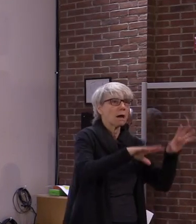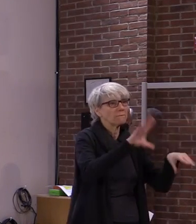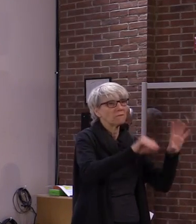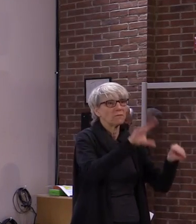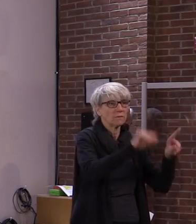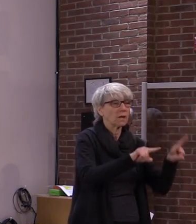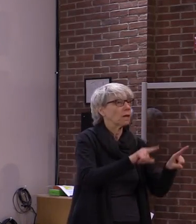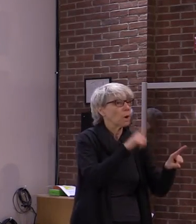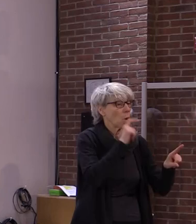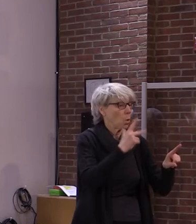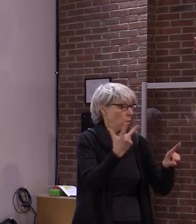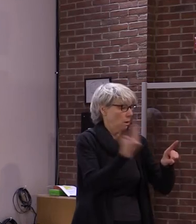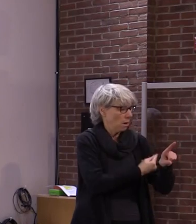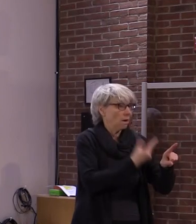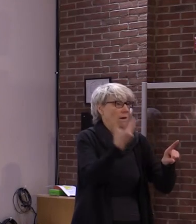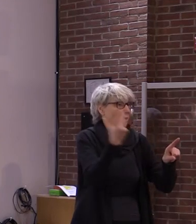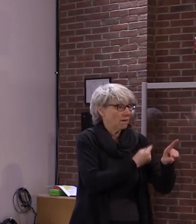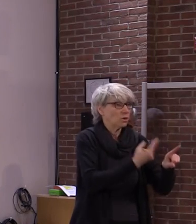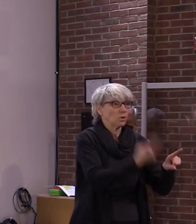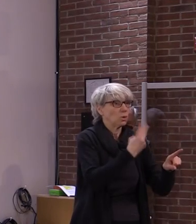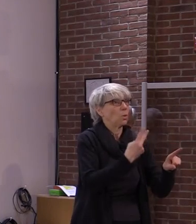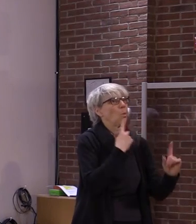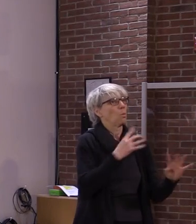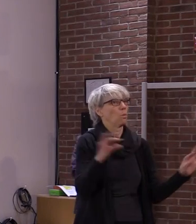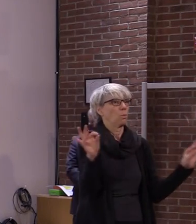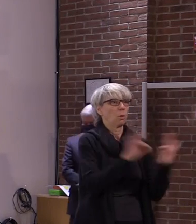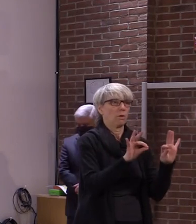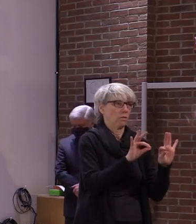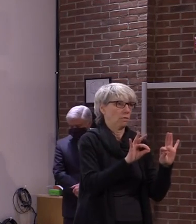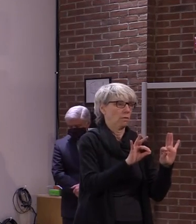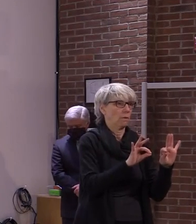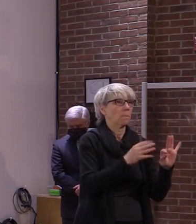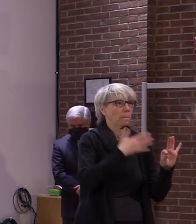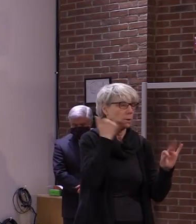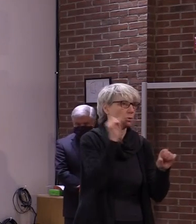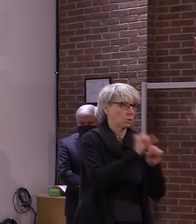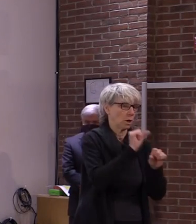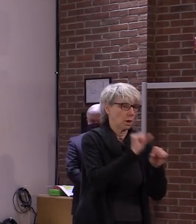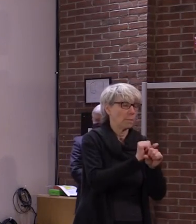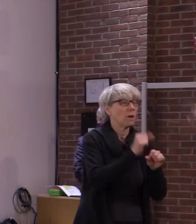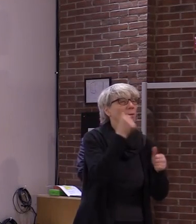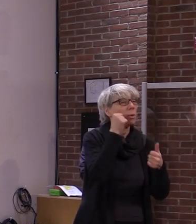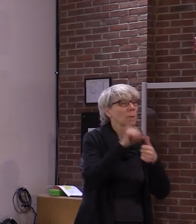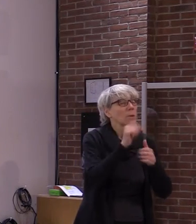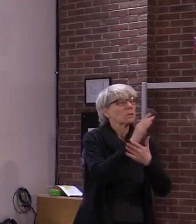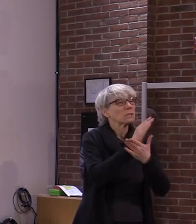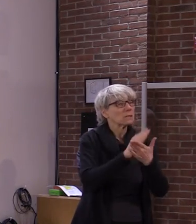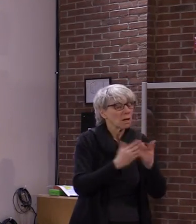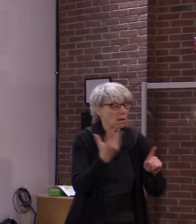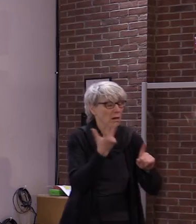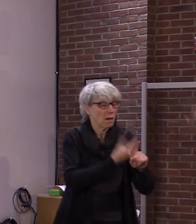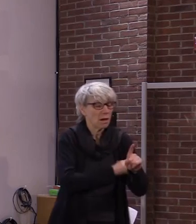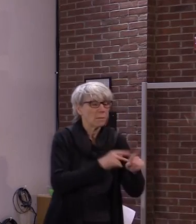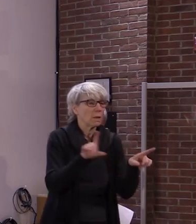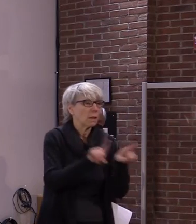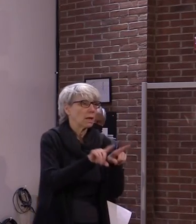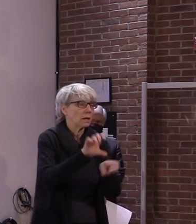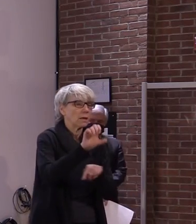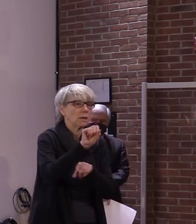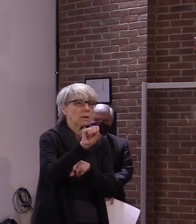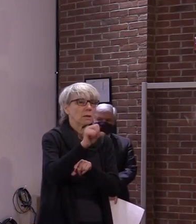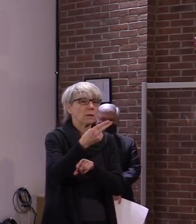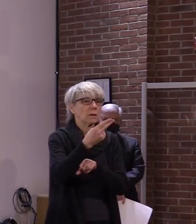concept. For some vaccines, such as hepatitis B, shingles, and HPV, or human